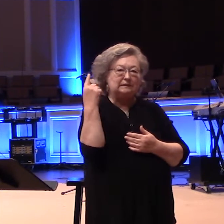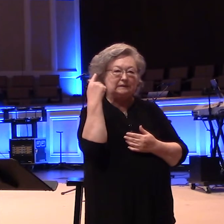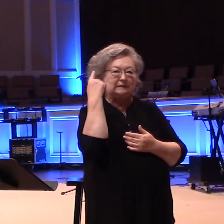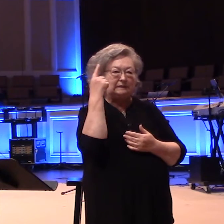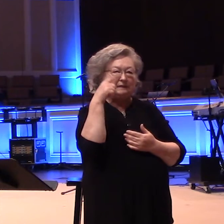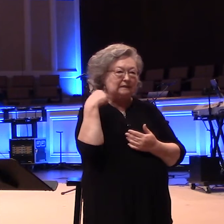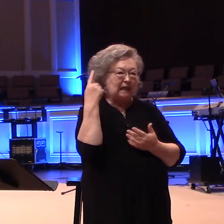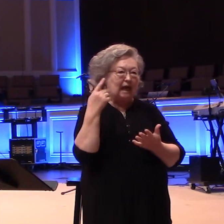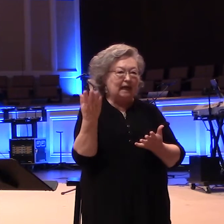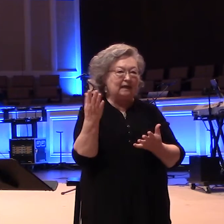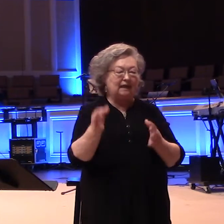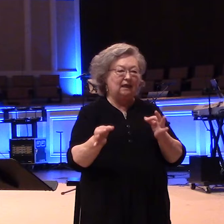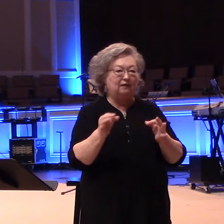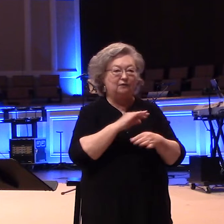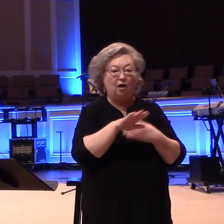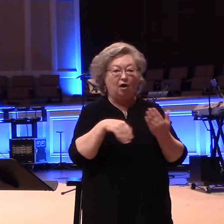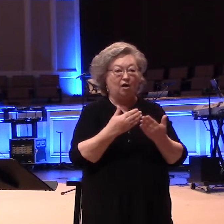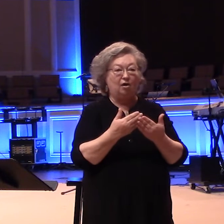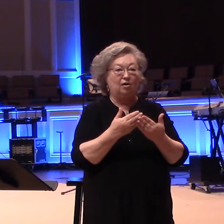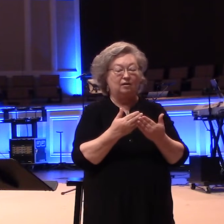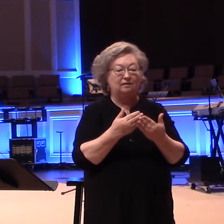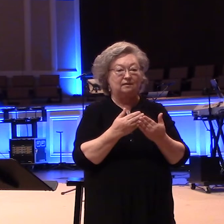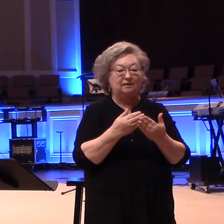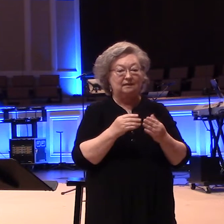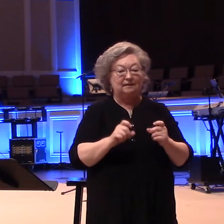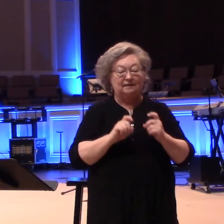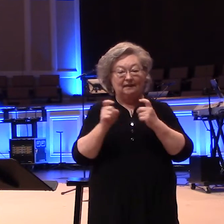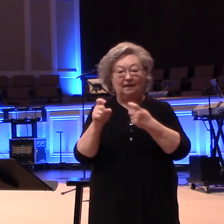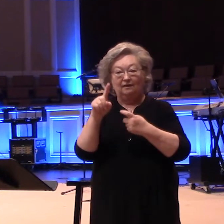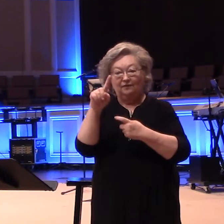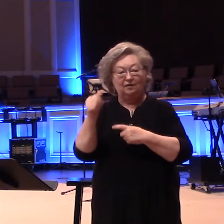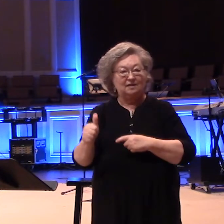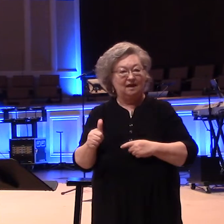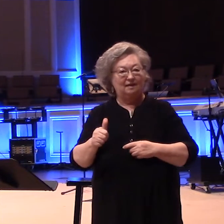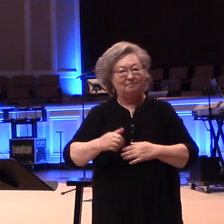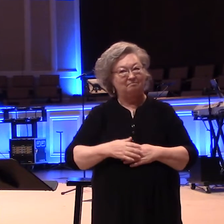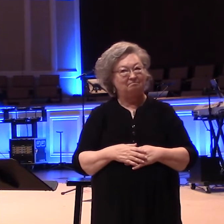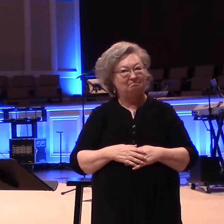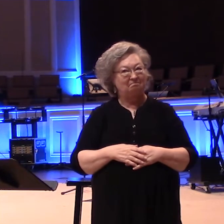area of tithes and offerings? What would it look like? I'd kind of like to see it.